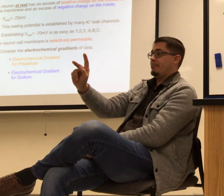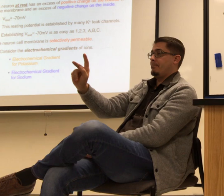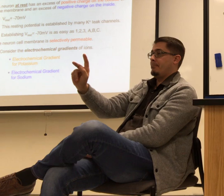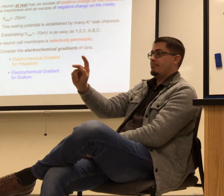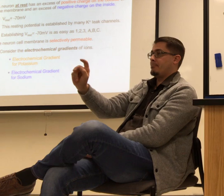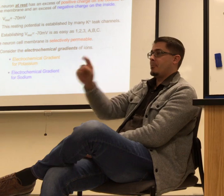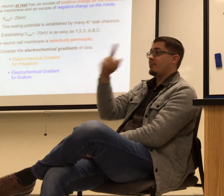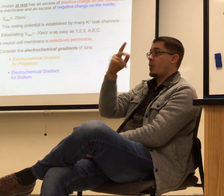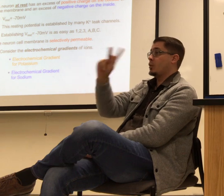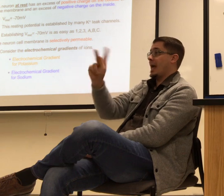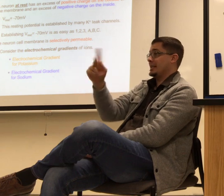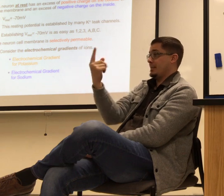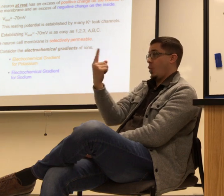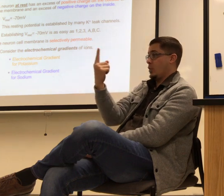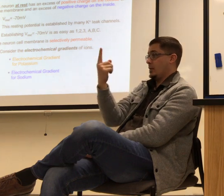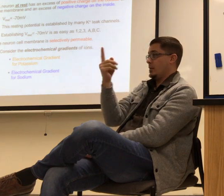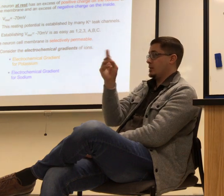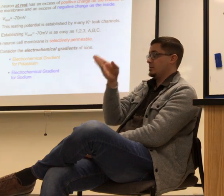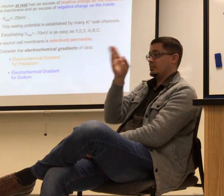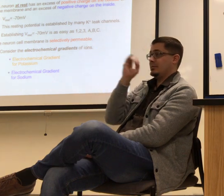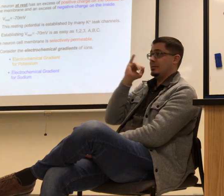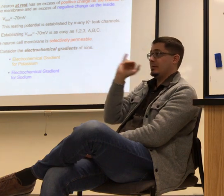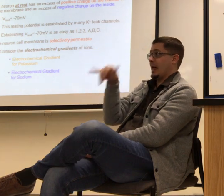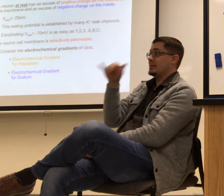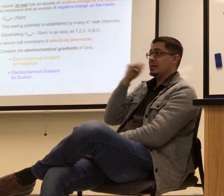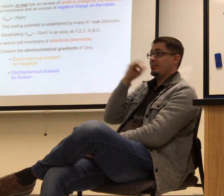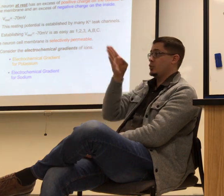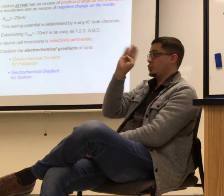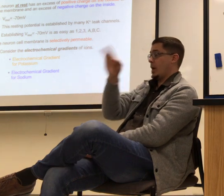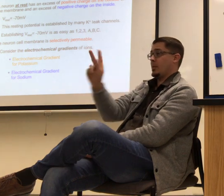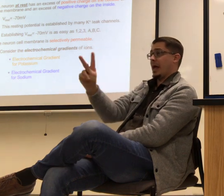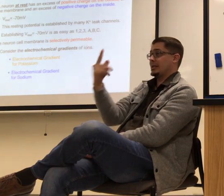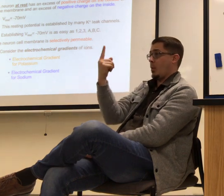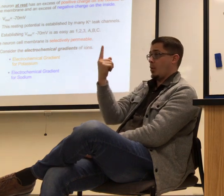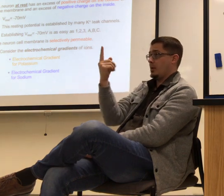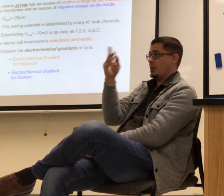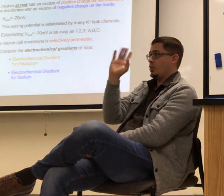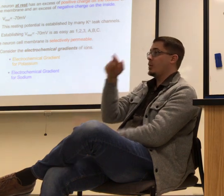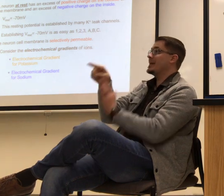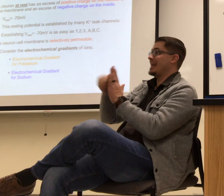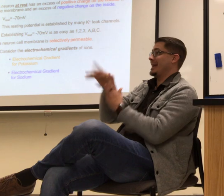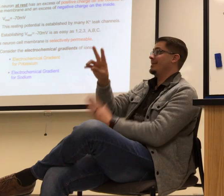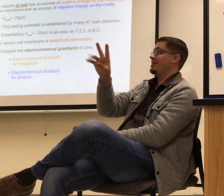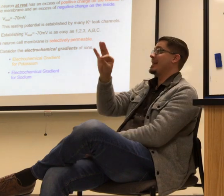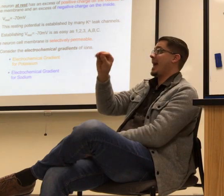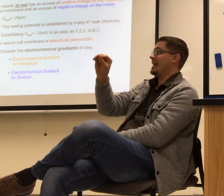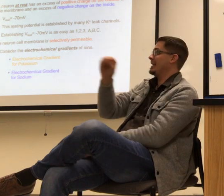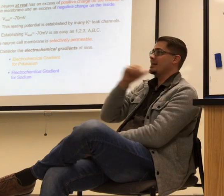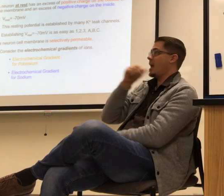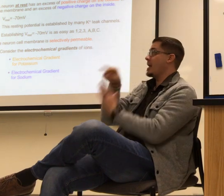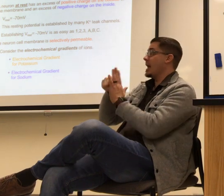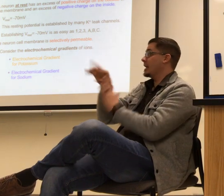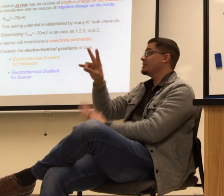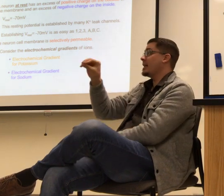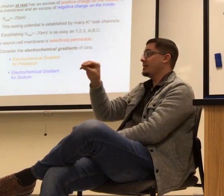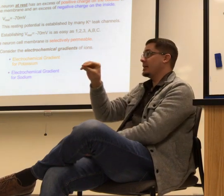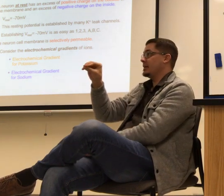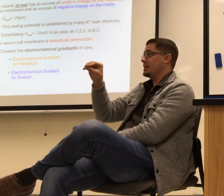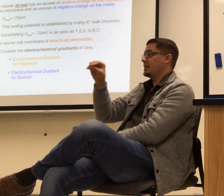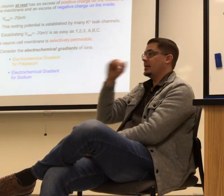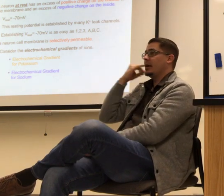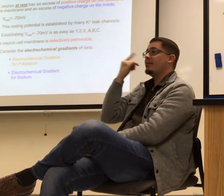So that's if it was just potassium there. That would be negative 90, not negative 70.